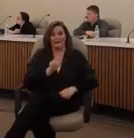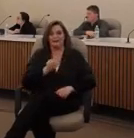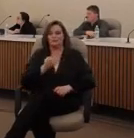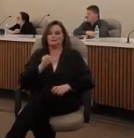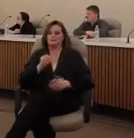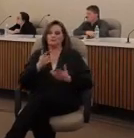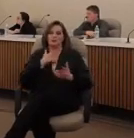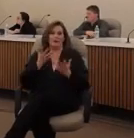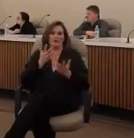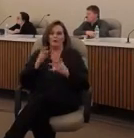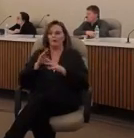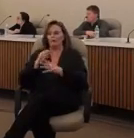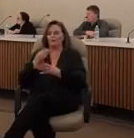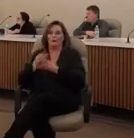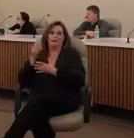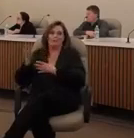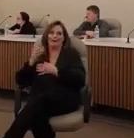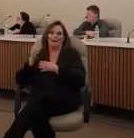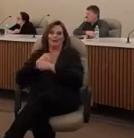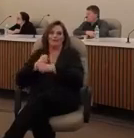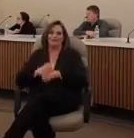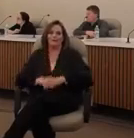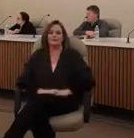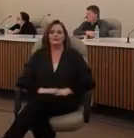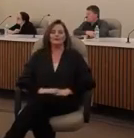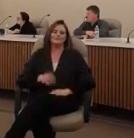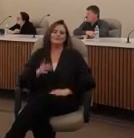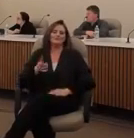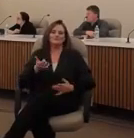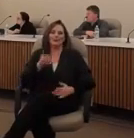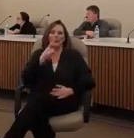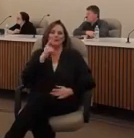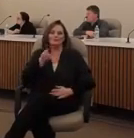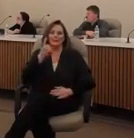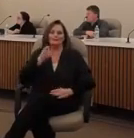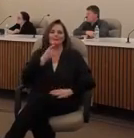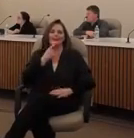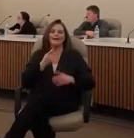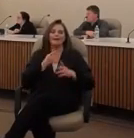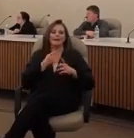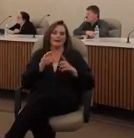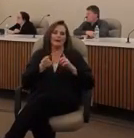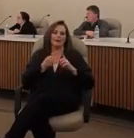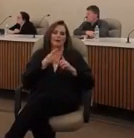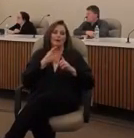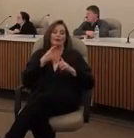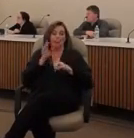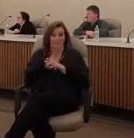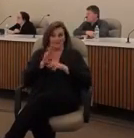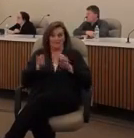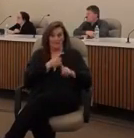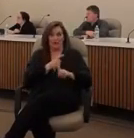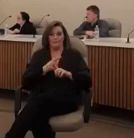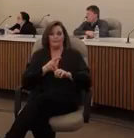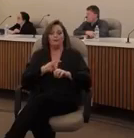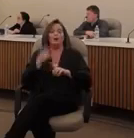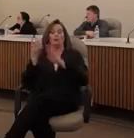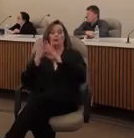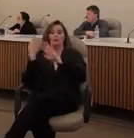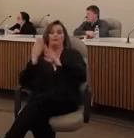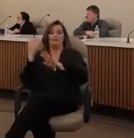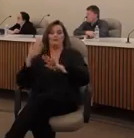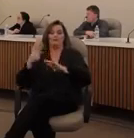applications for gas stations. These types of uses are not traffic generators. They basically feed off the existing traffic that is in the neighborhood already,